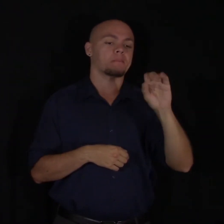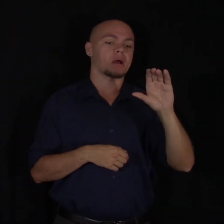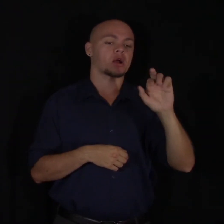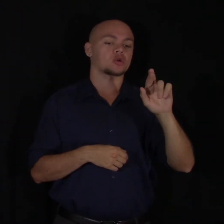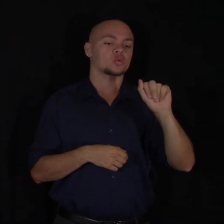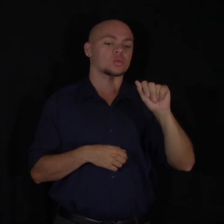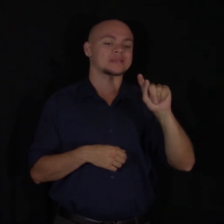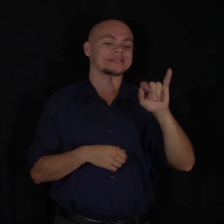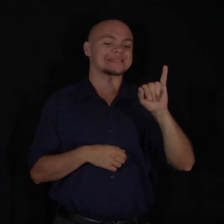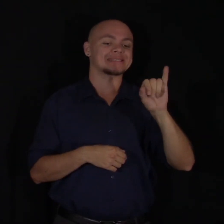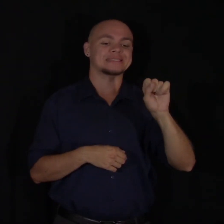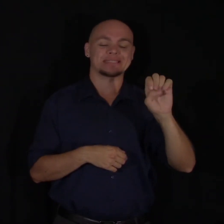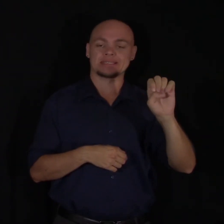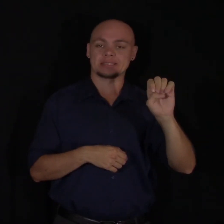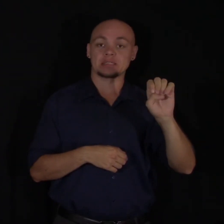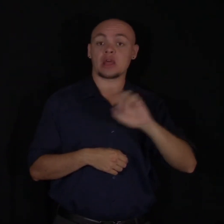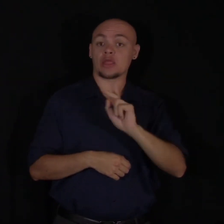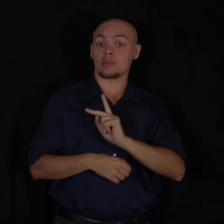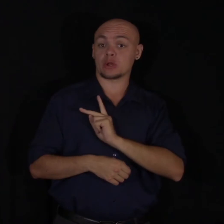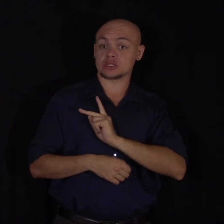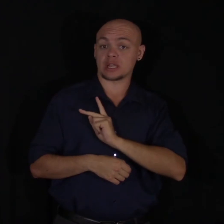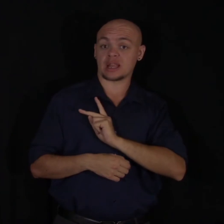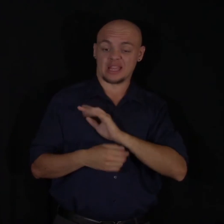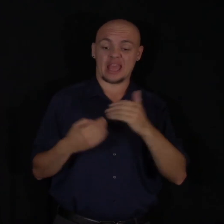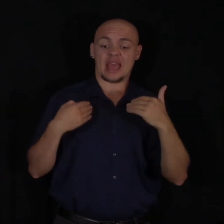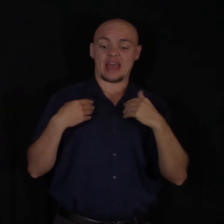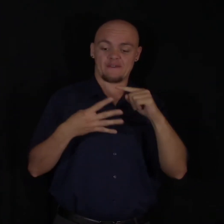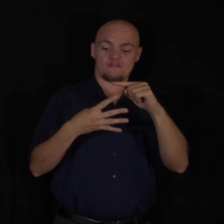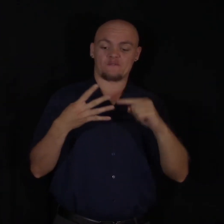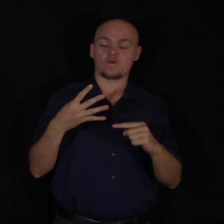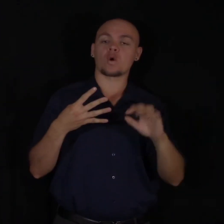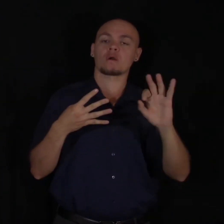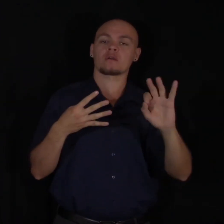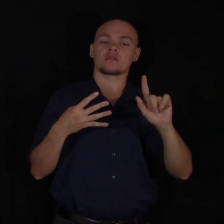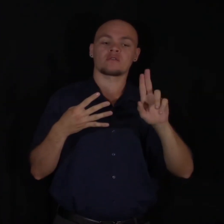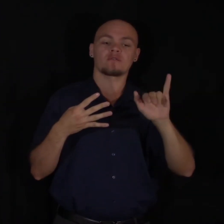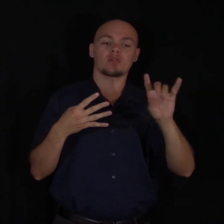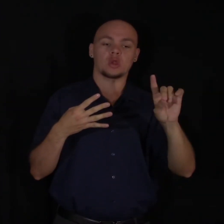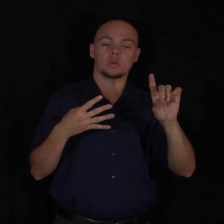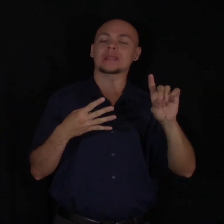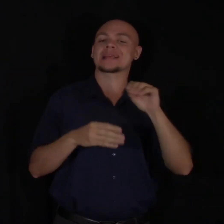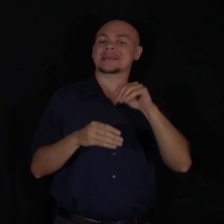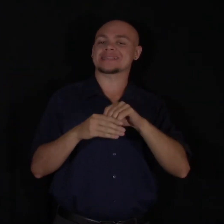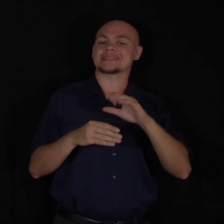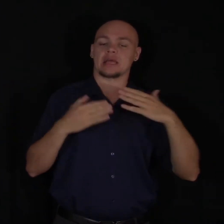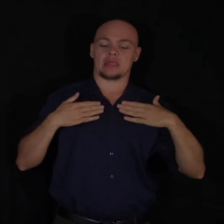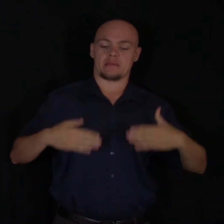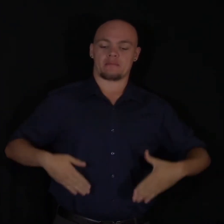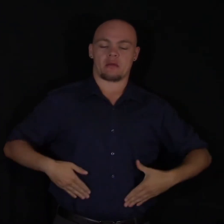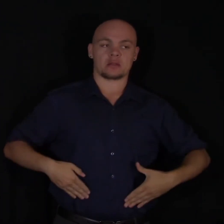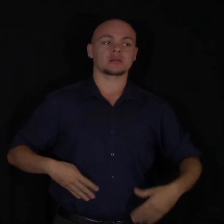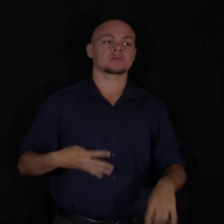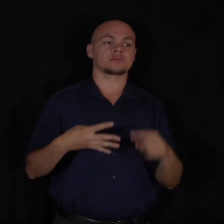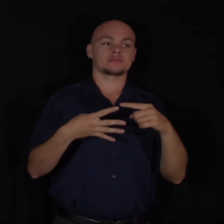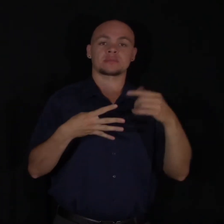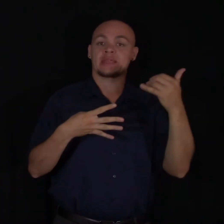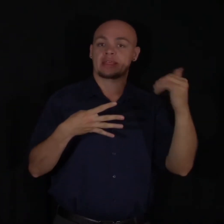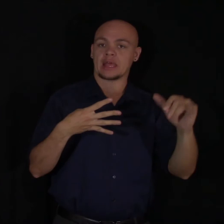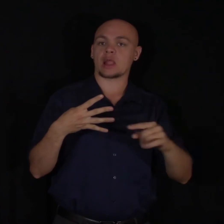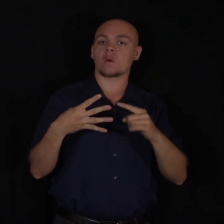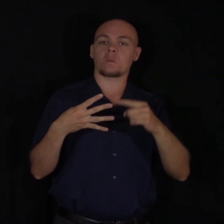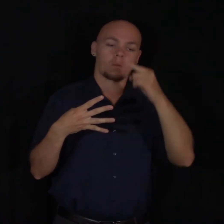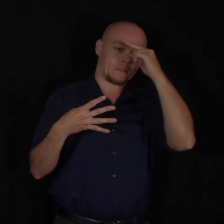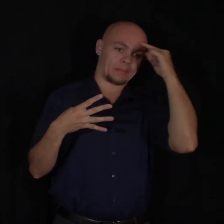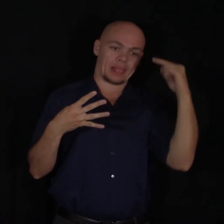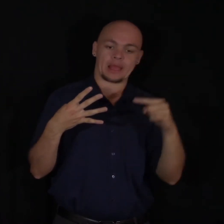that basically the personality was based on 4 fluids found in the human body: the yellow, the